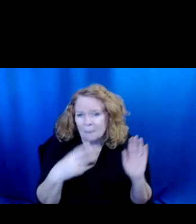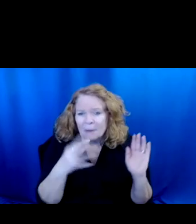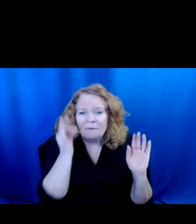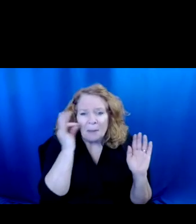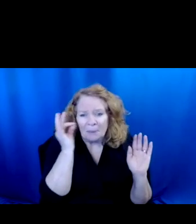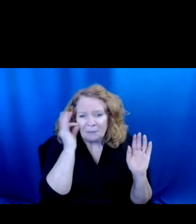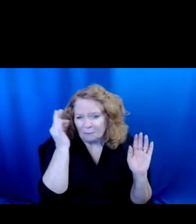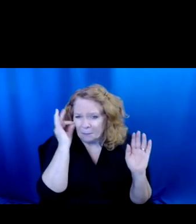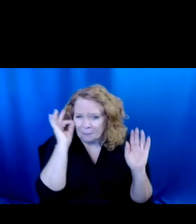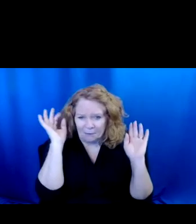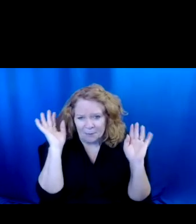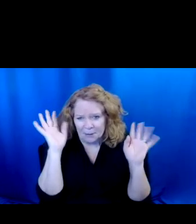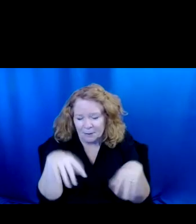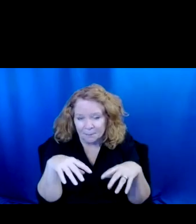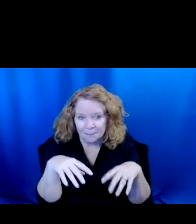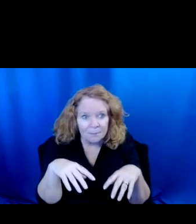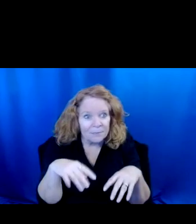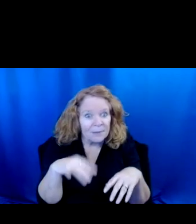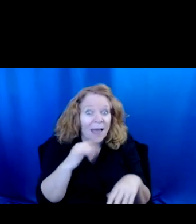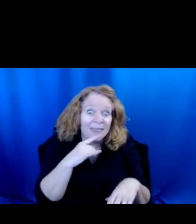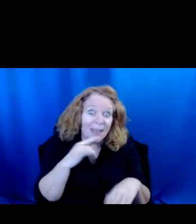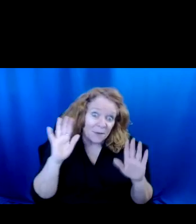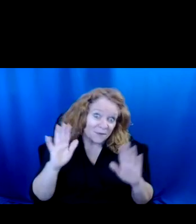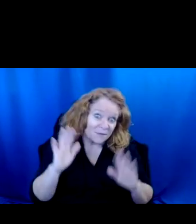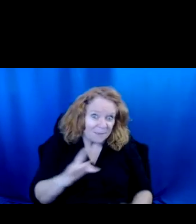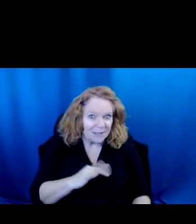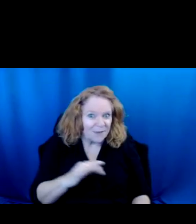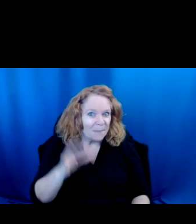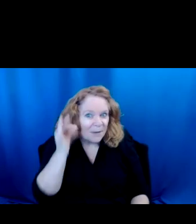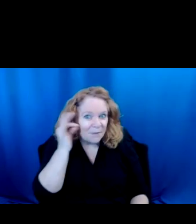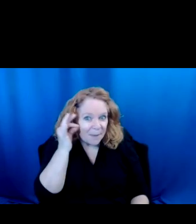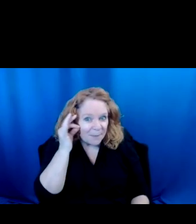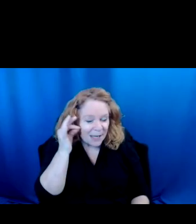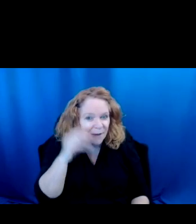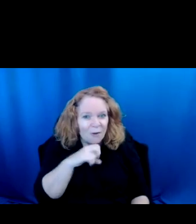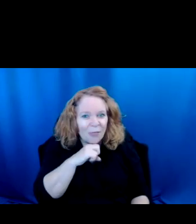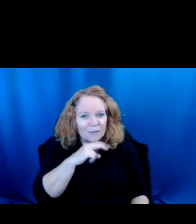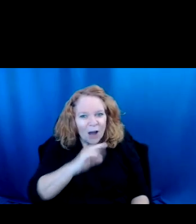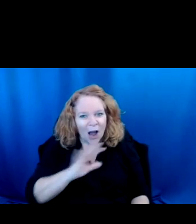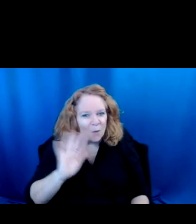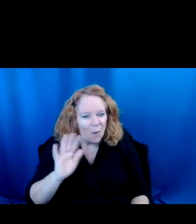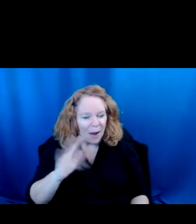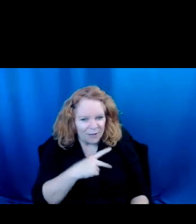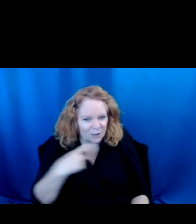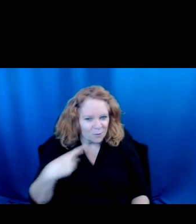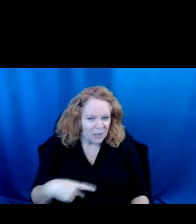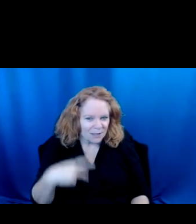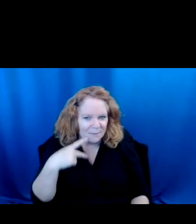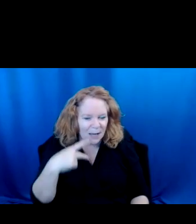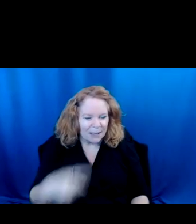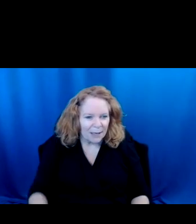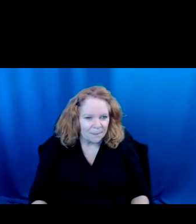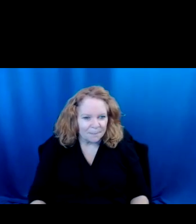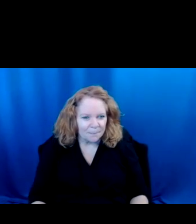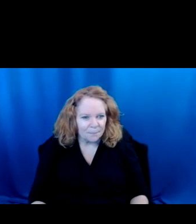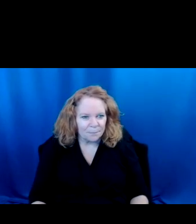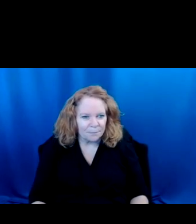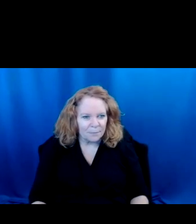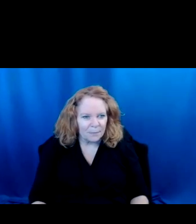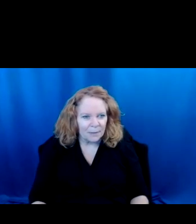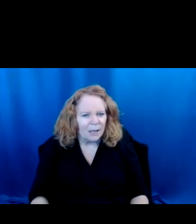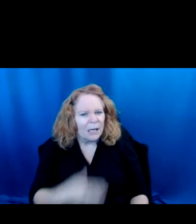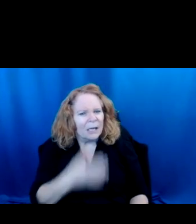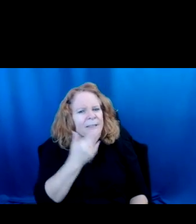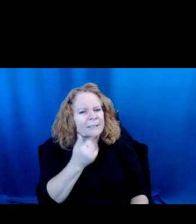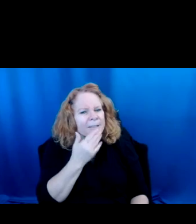Fabby, said fabulously fabulous Fabiano, waving to Princess Peggy. Darling, Princess Peggy,